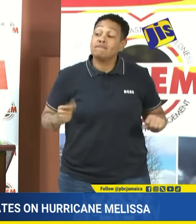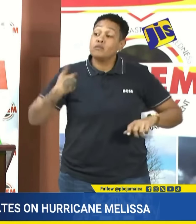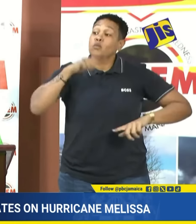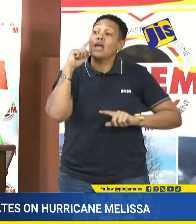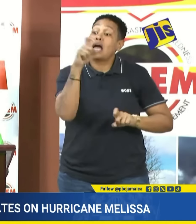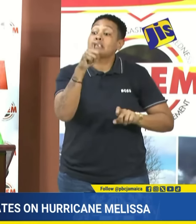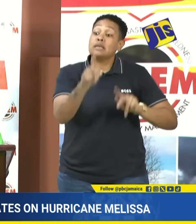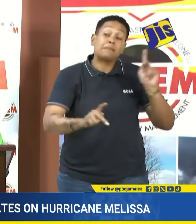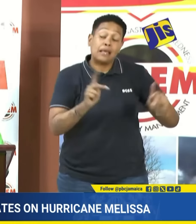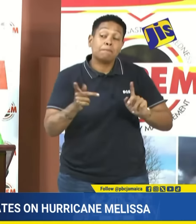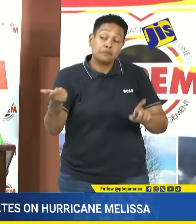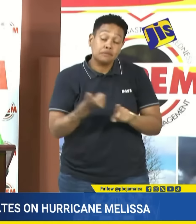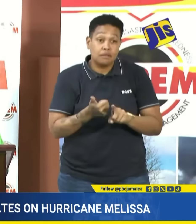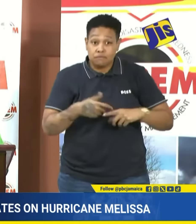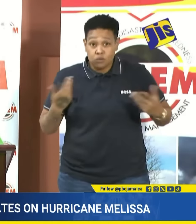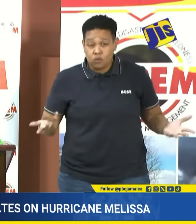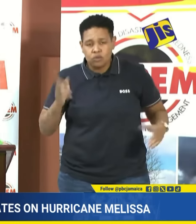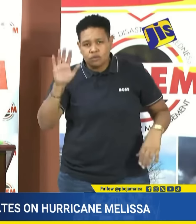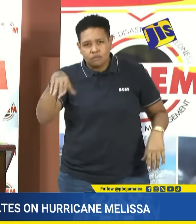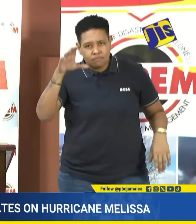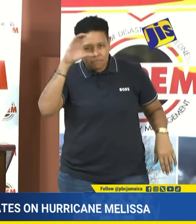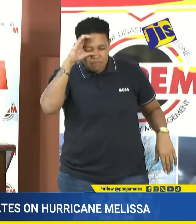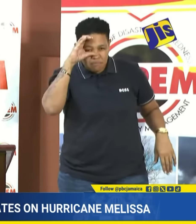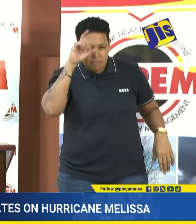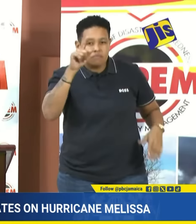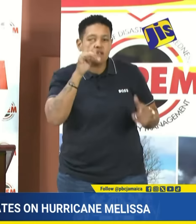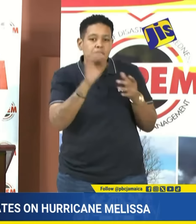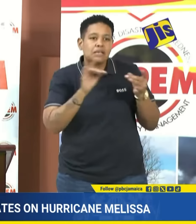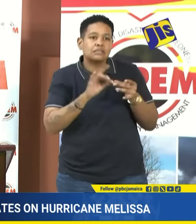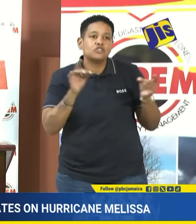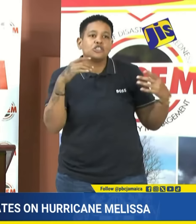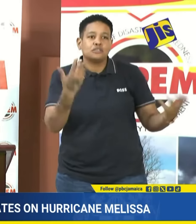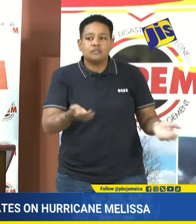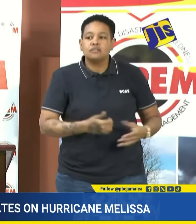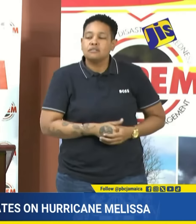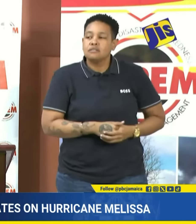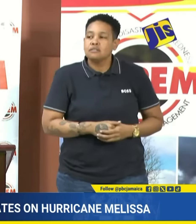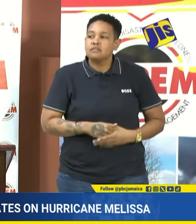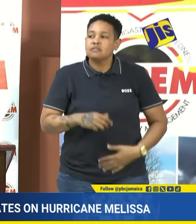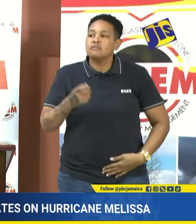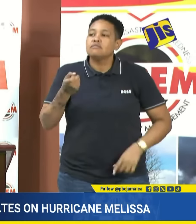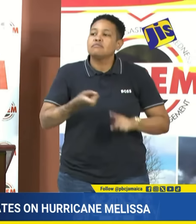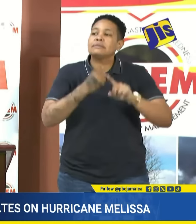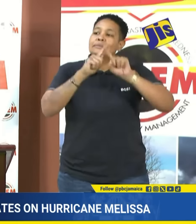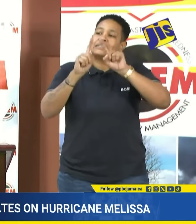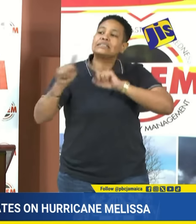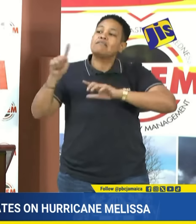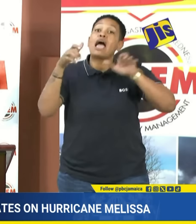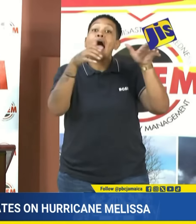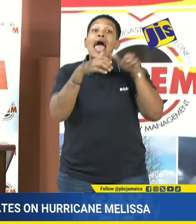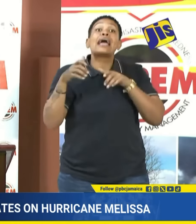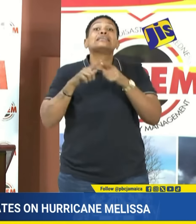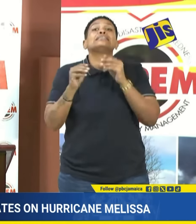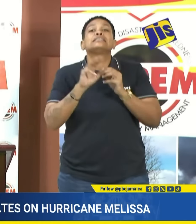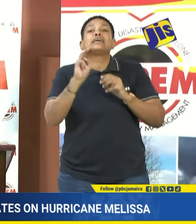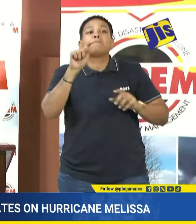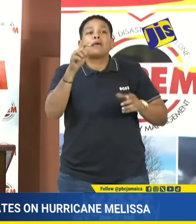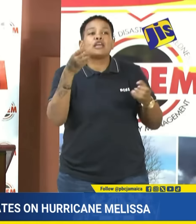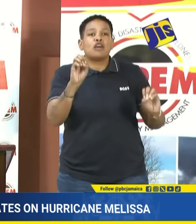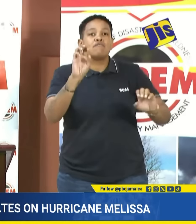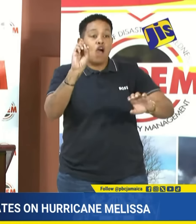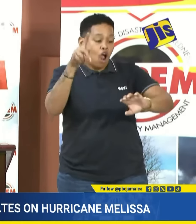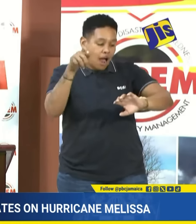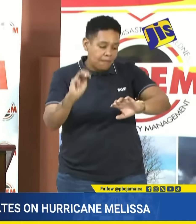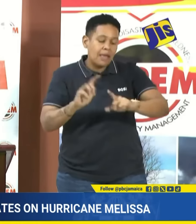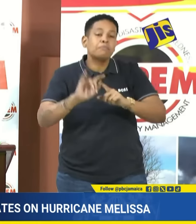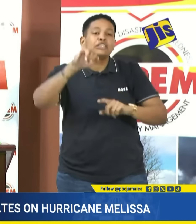we are asking persons to heed the messages from the various entities, the Met Office, the